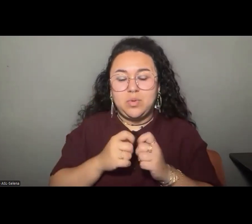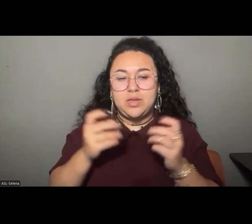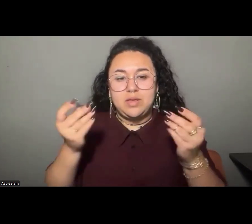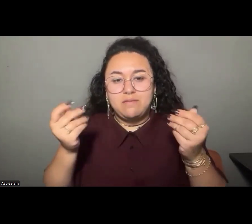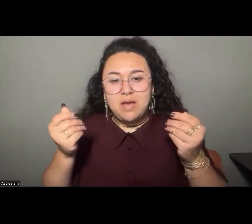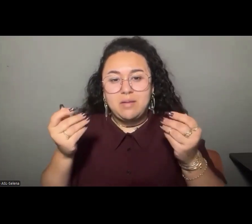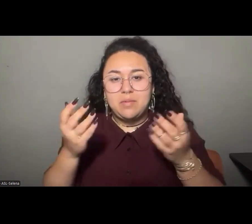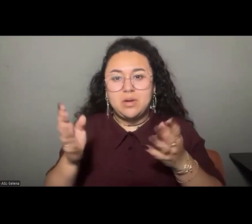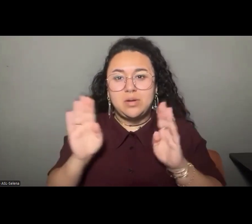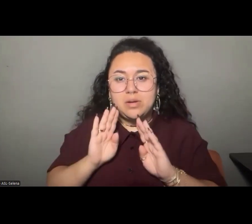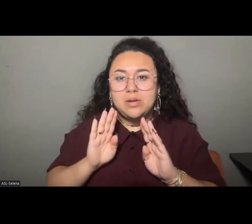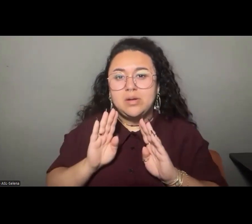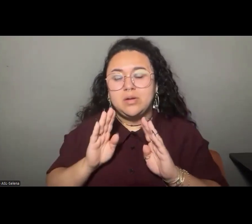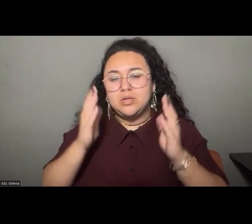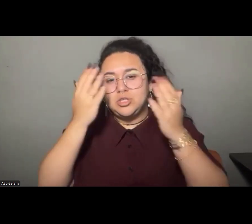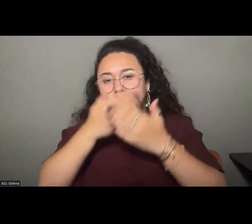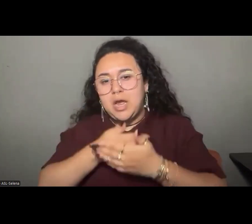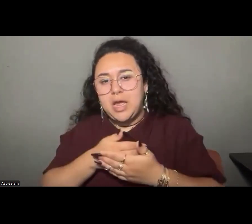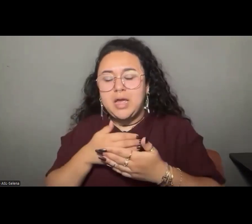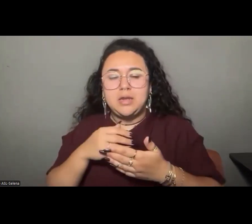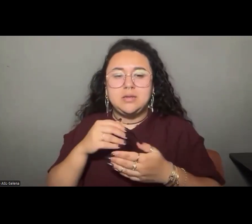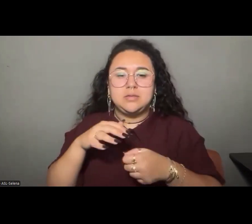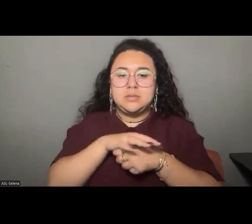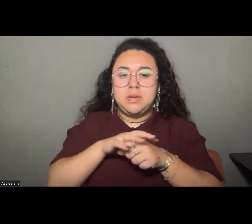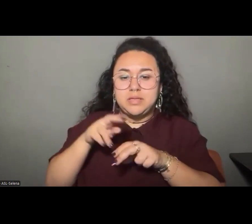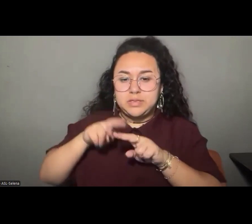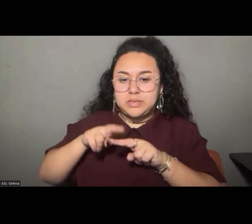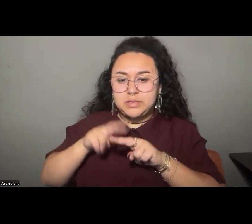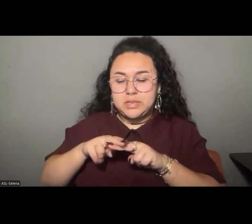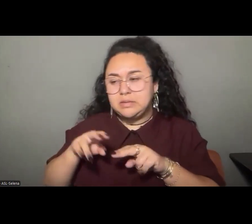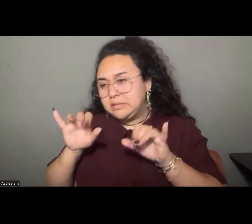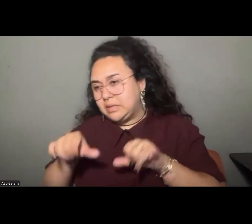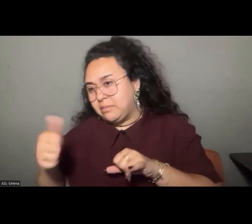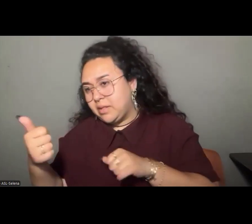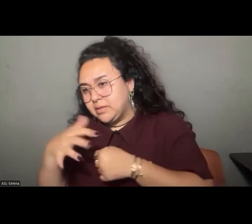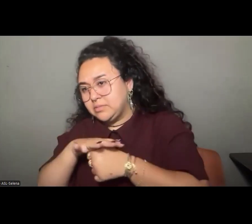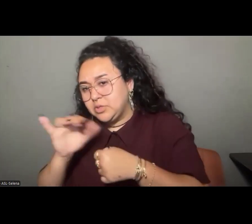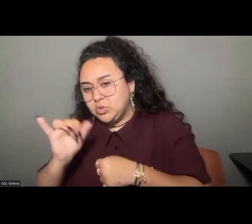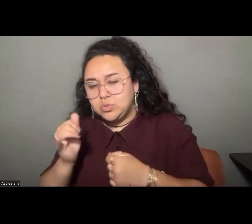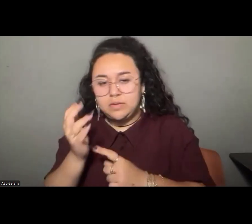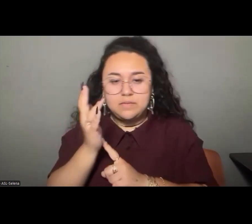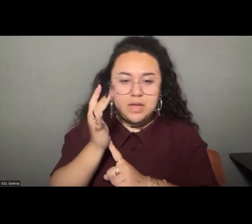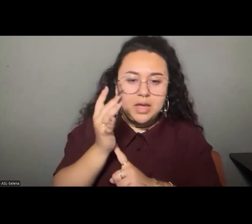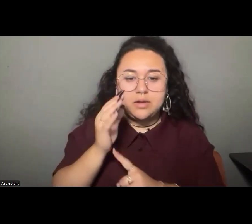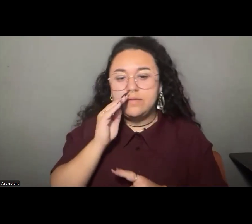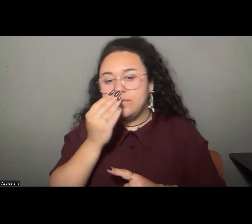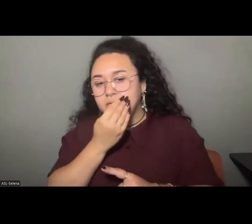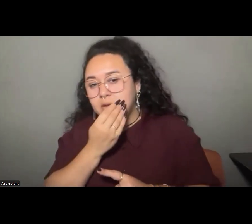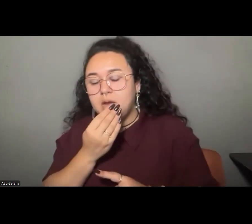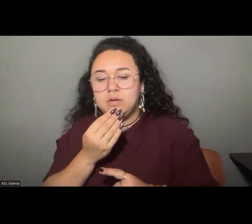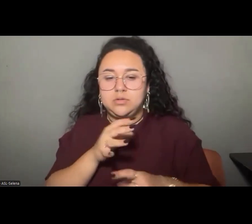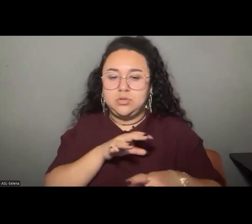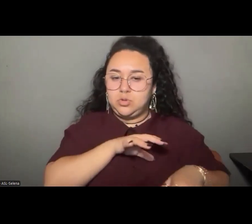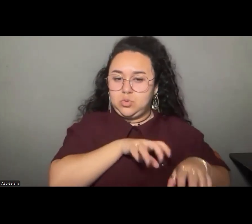fabric, with the shade. There's places to sit, which there were in the other space too. There's candles, there's flowers. It's a grief